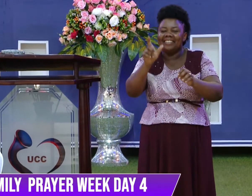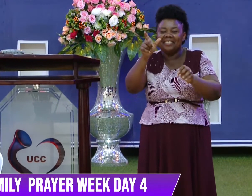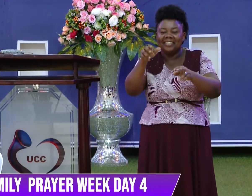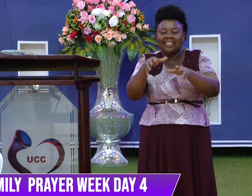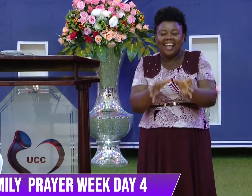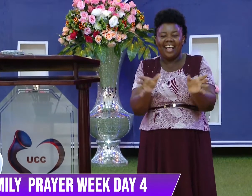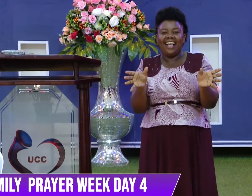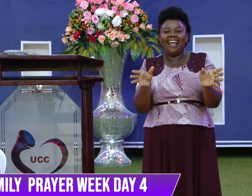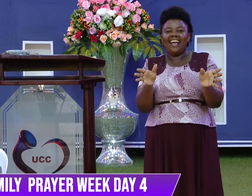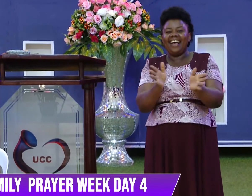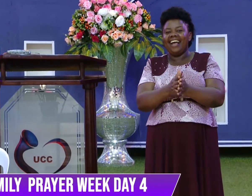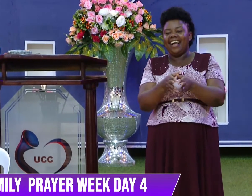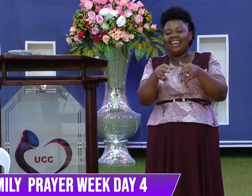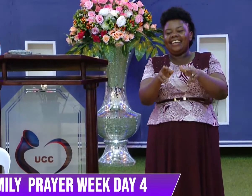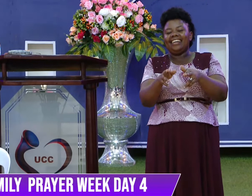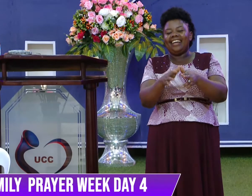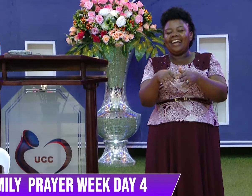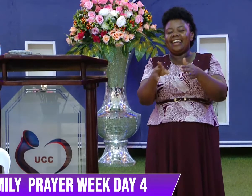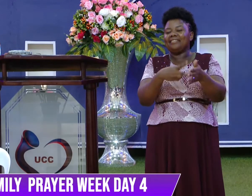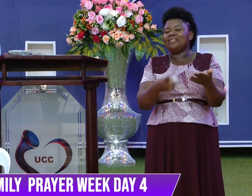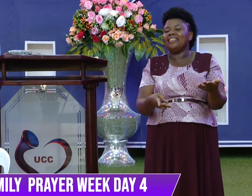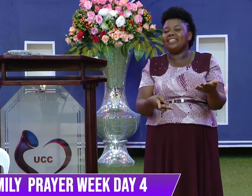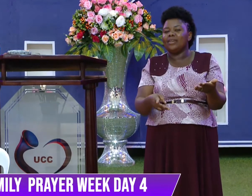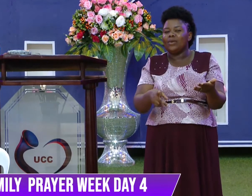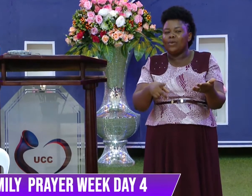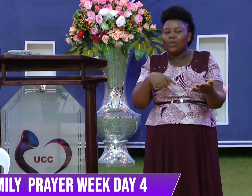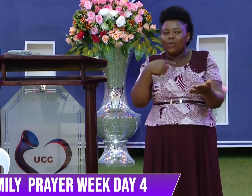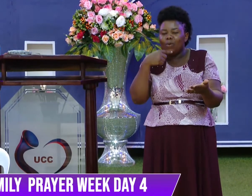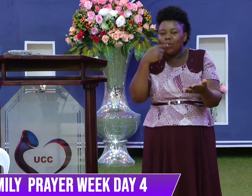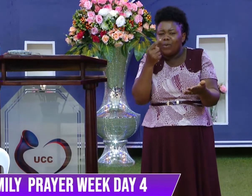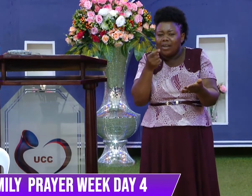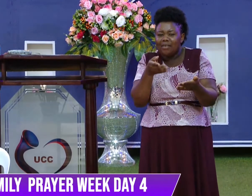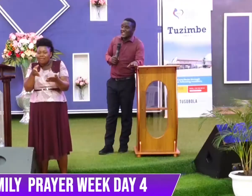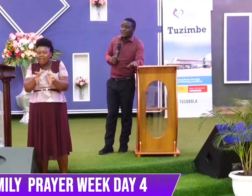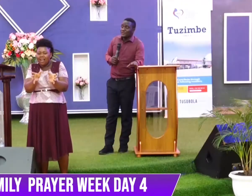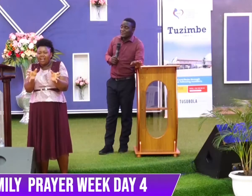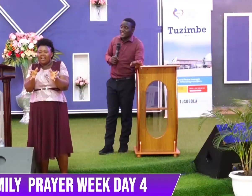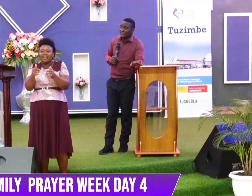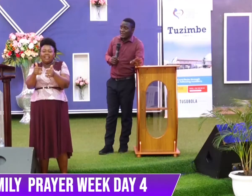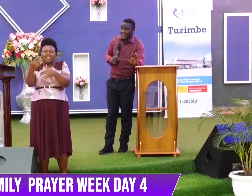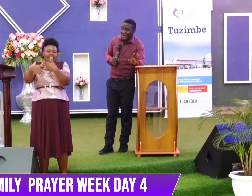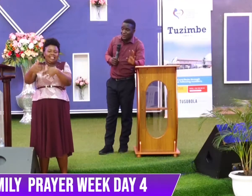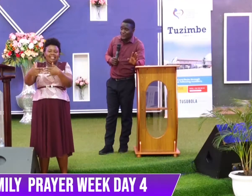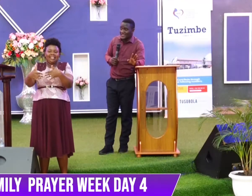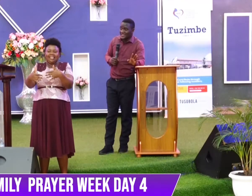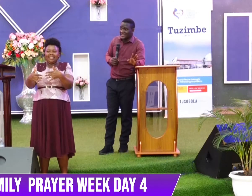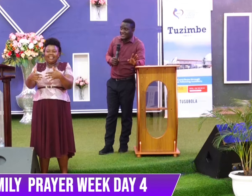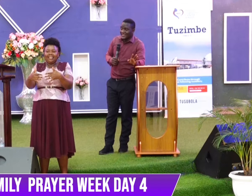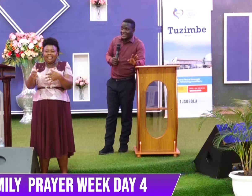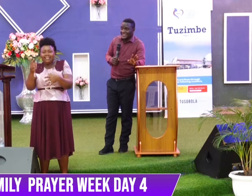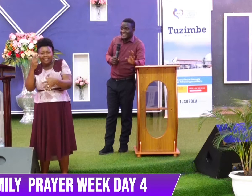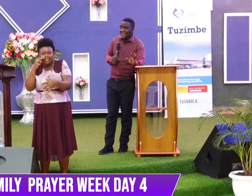And no one can trap a trap and is far. Whoever puts the traps, their trap, they are